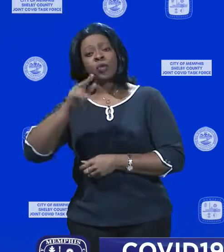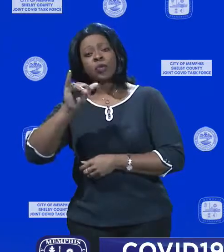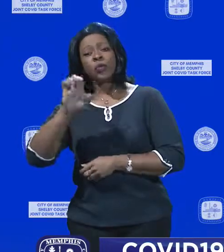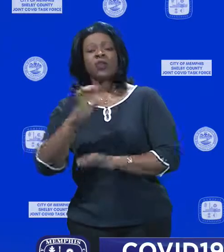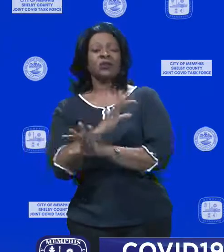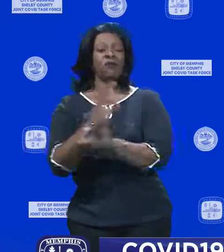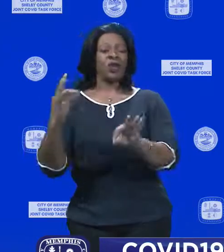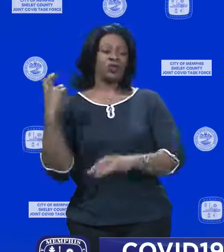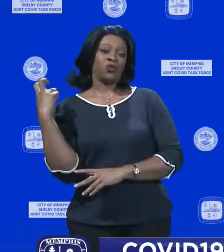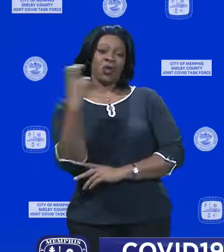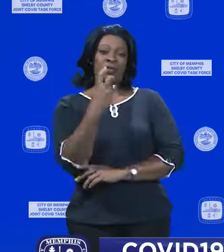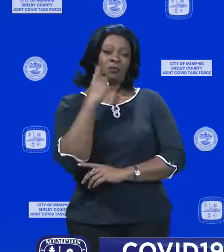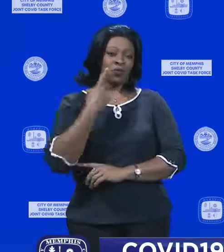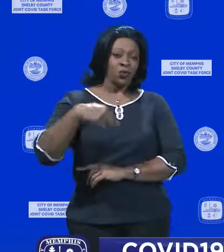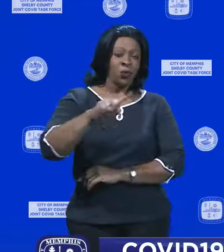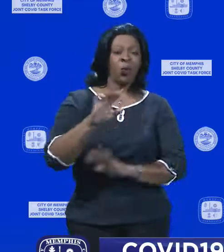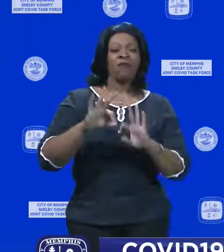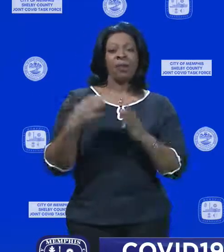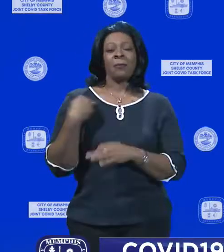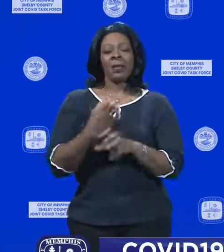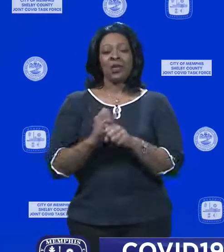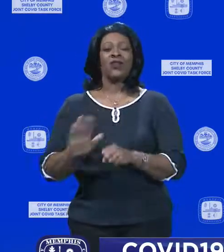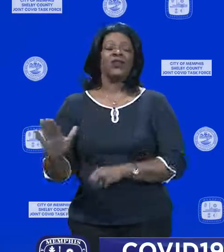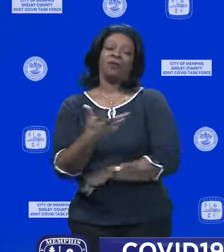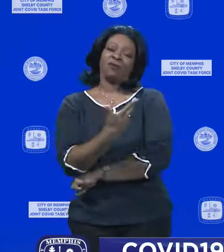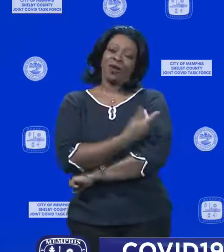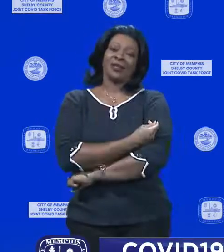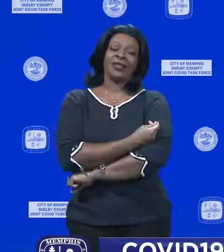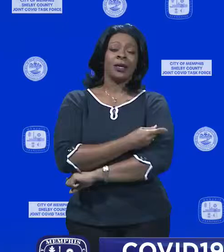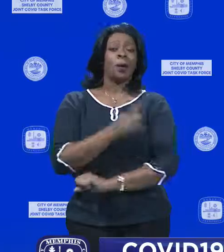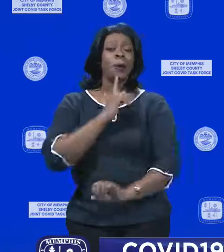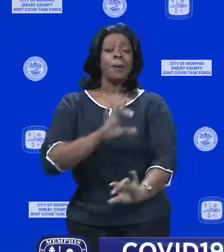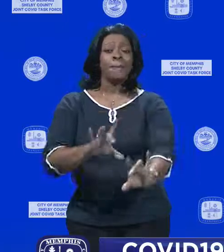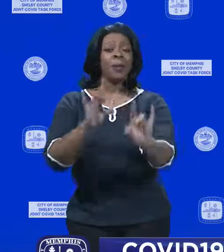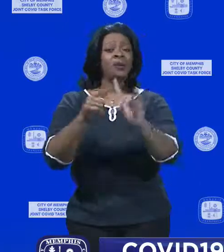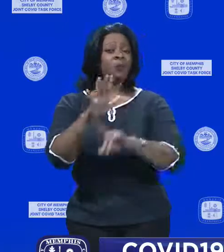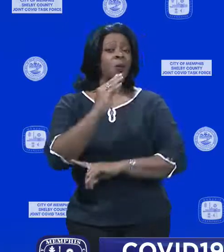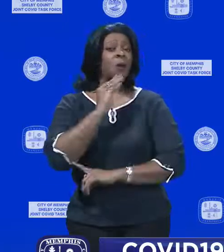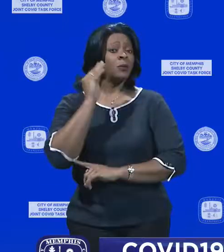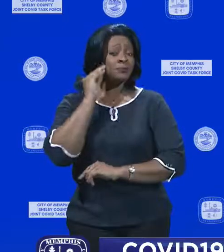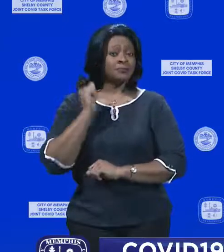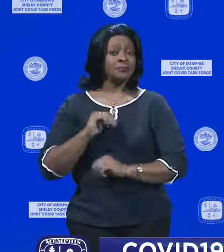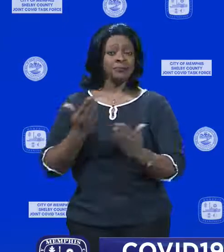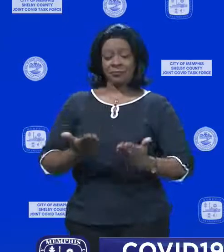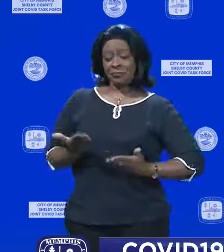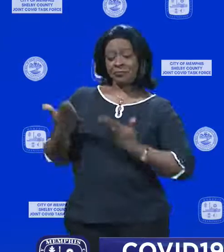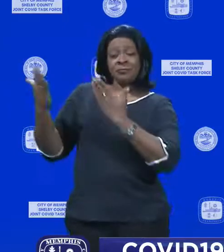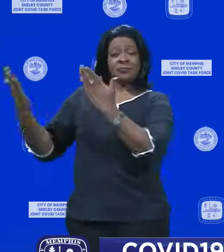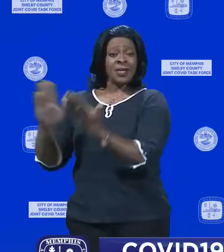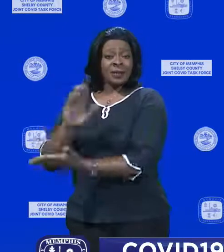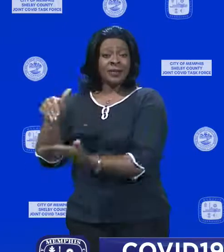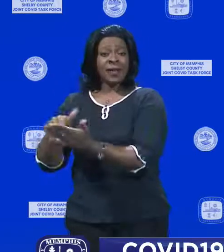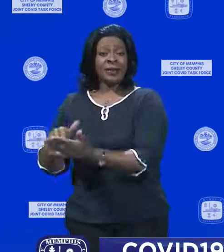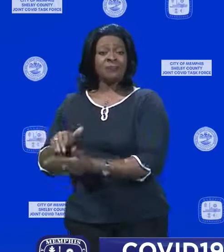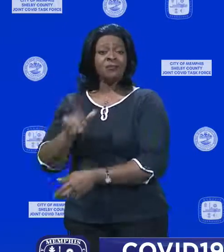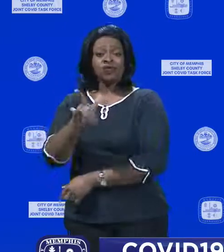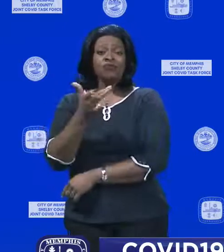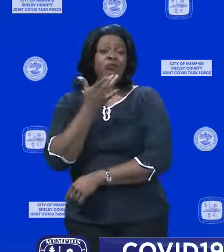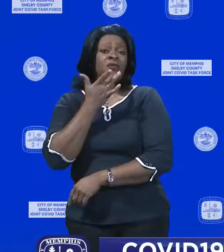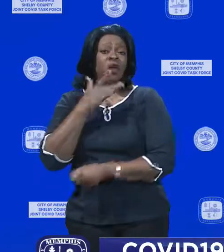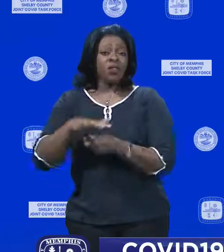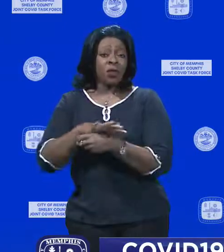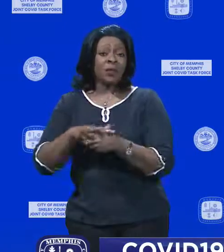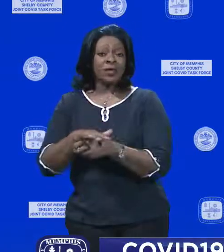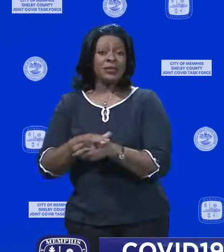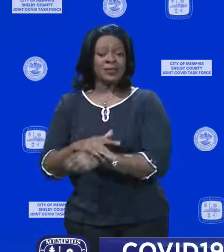ride for you or your family member to get a vaccine. We'll pick you up at your home, take you to the vaccine site of your choosing, and